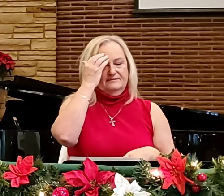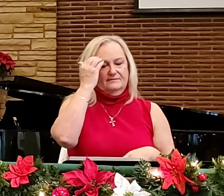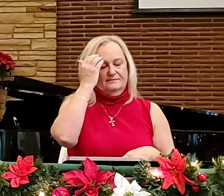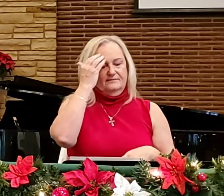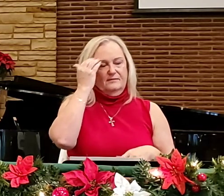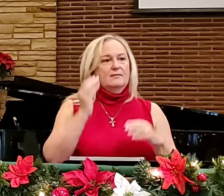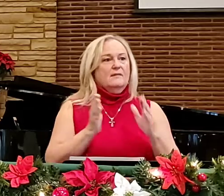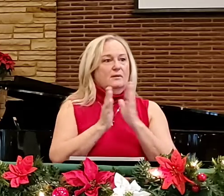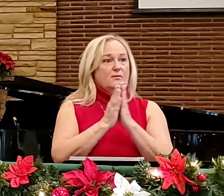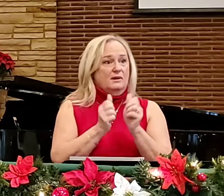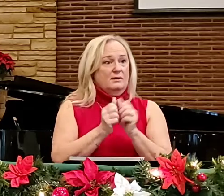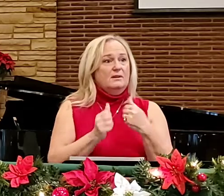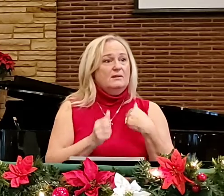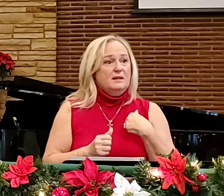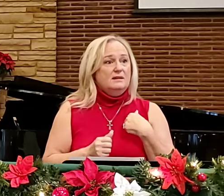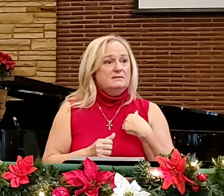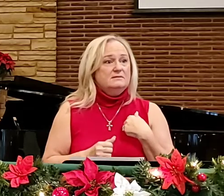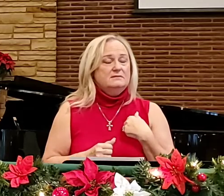Will you pray with me?